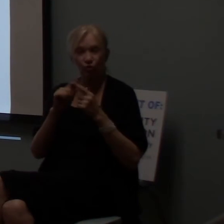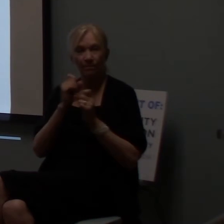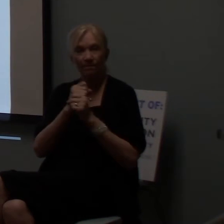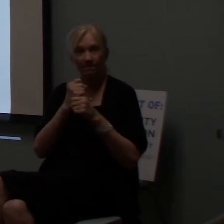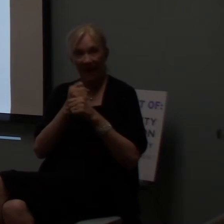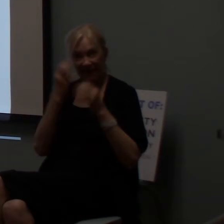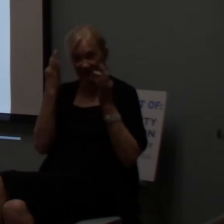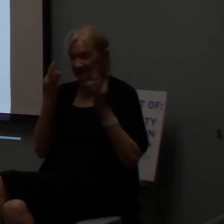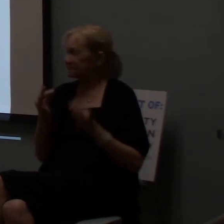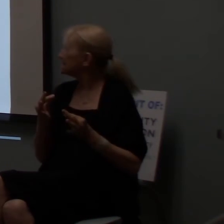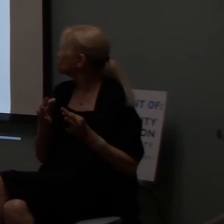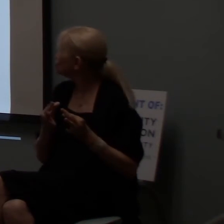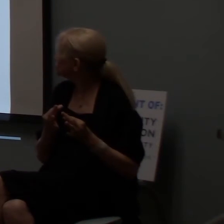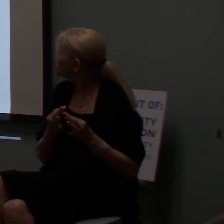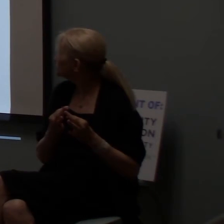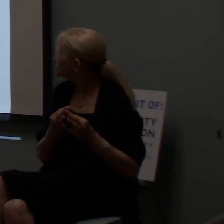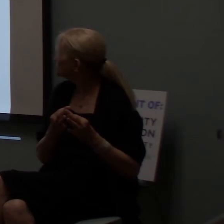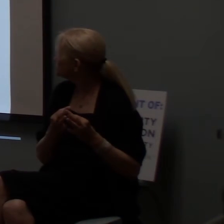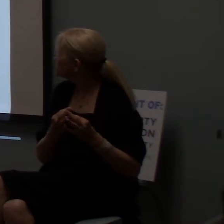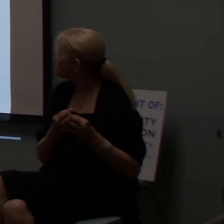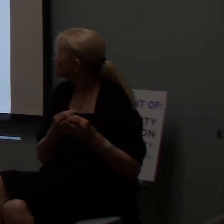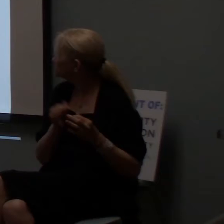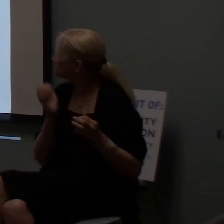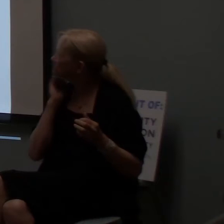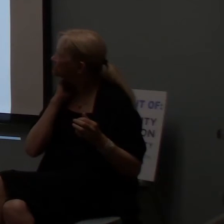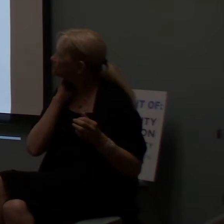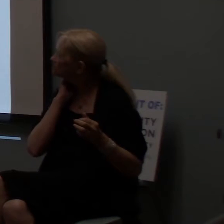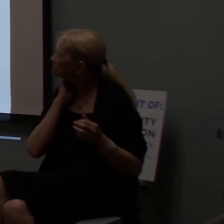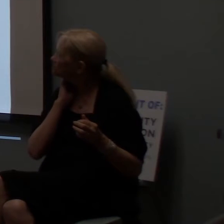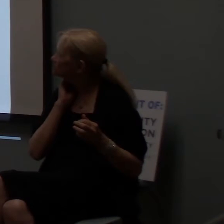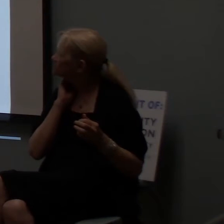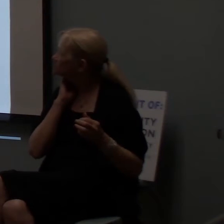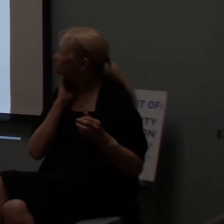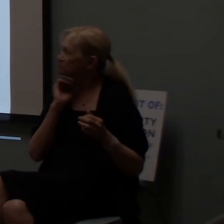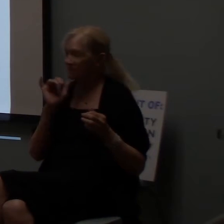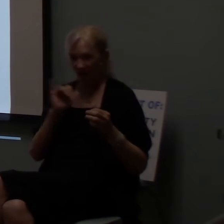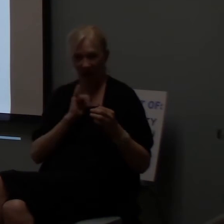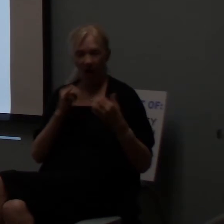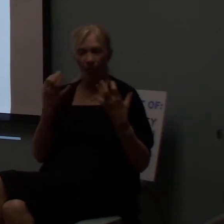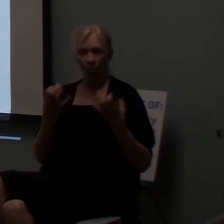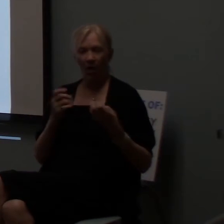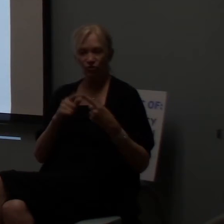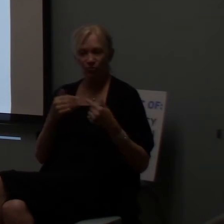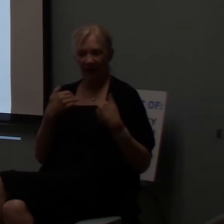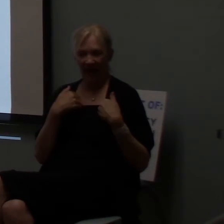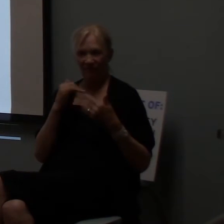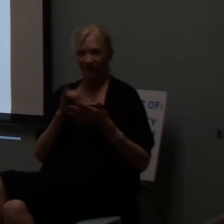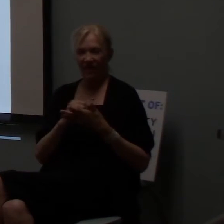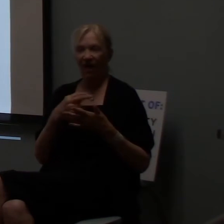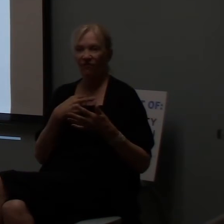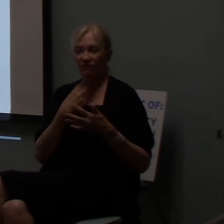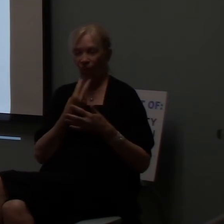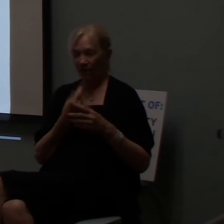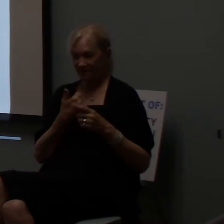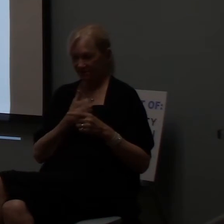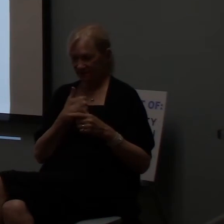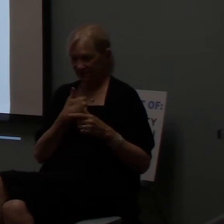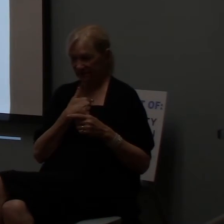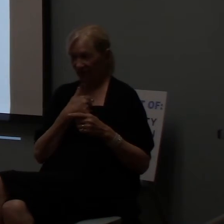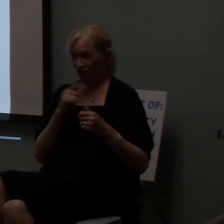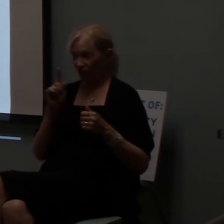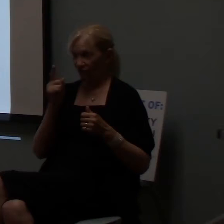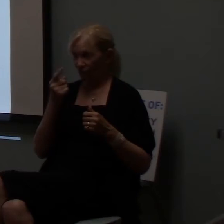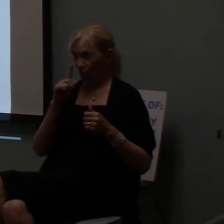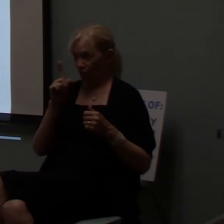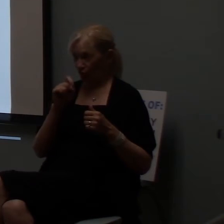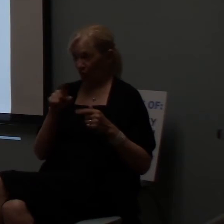decision on how they want to be governed. And I kind of like that. I want to have that voice myself. So right now, the first question is,